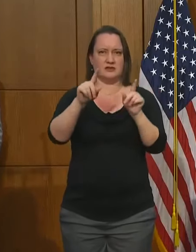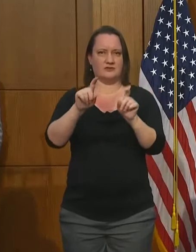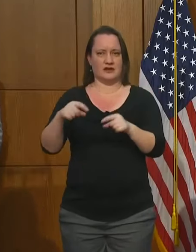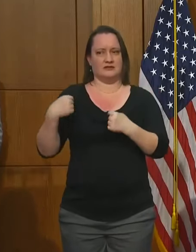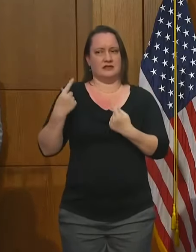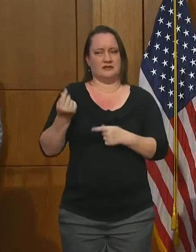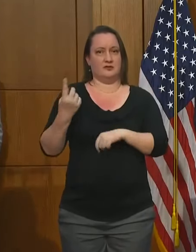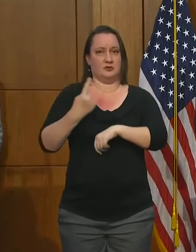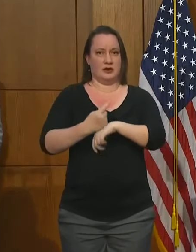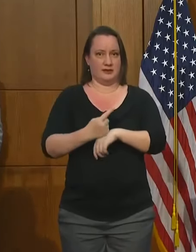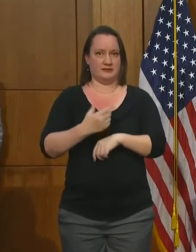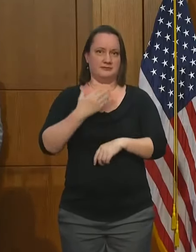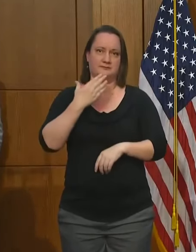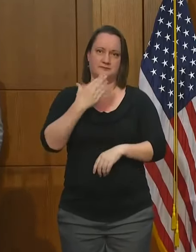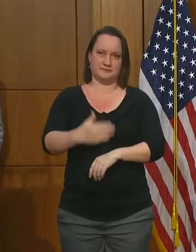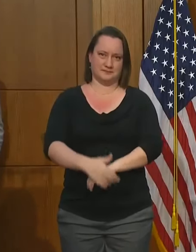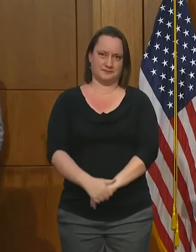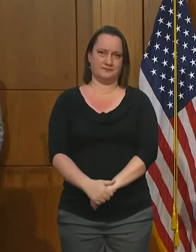Thank you. Thanks,